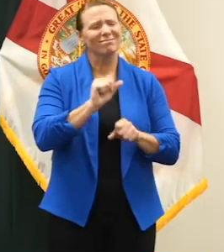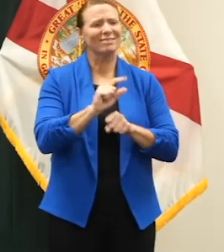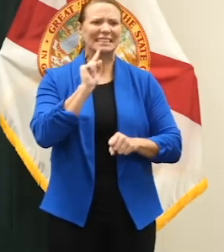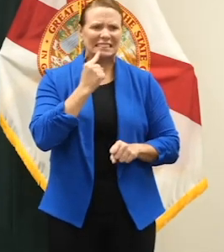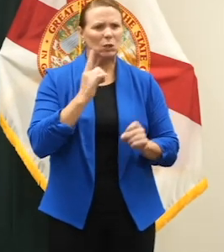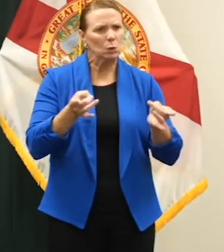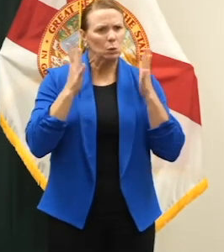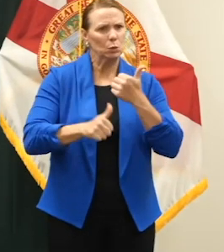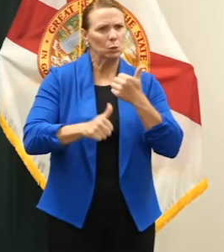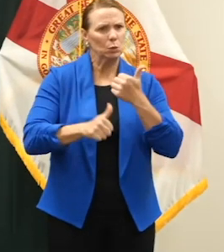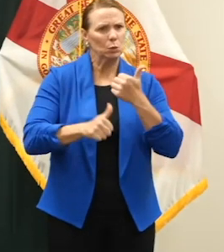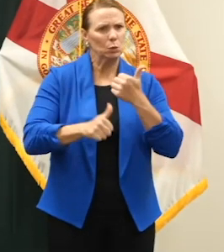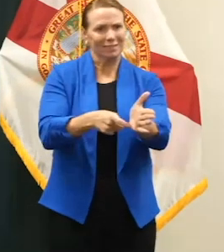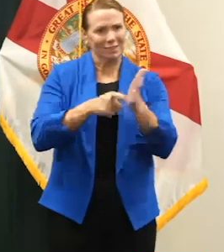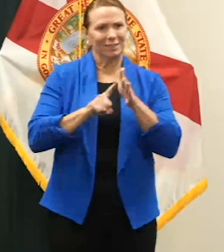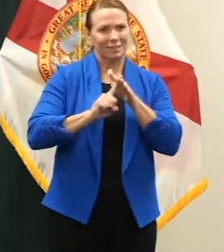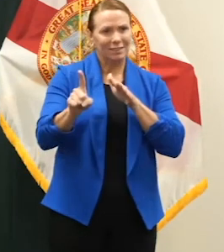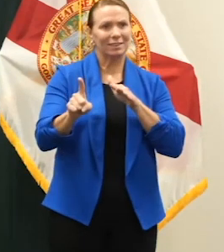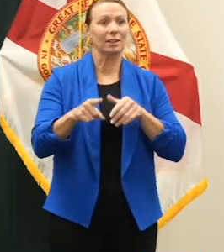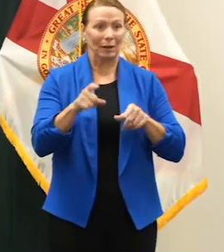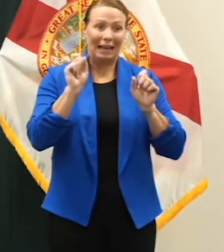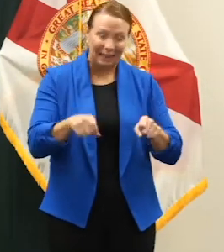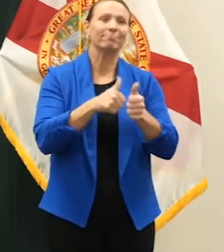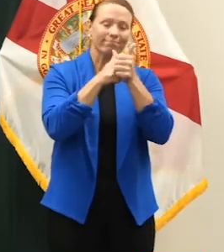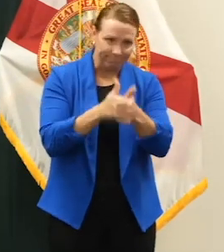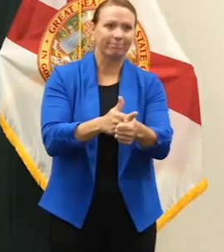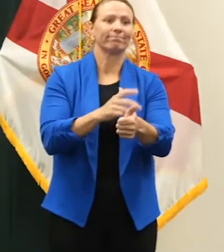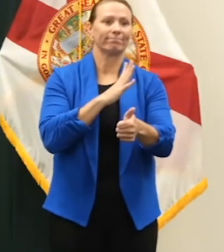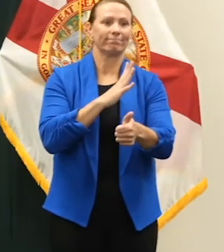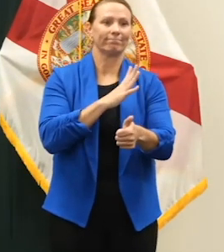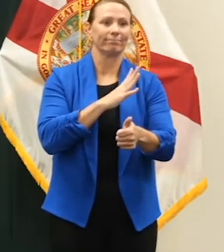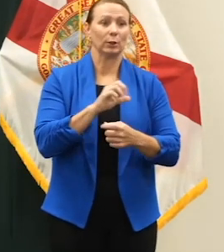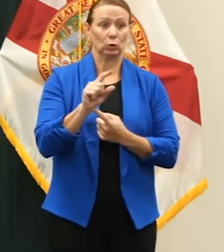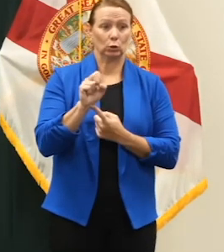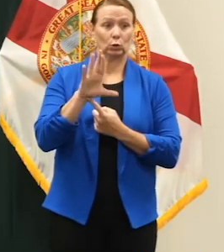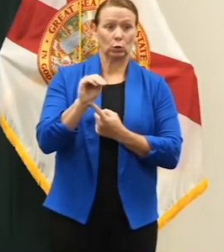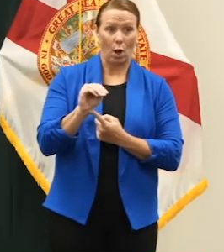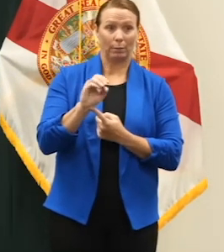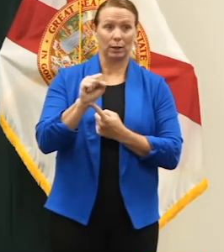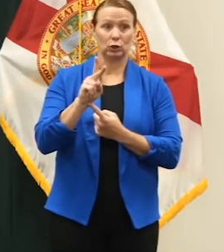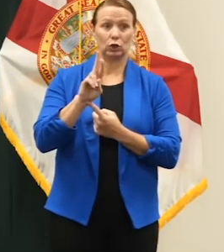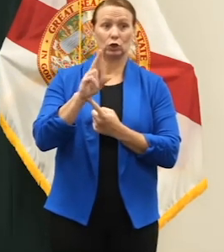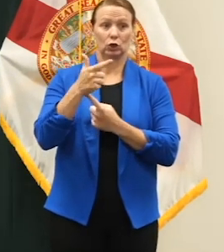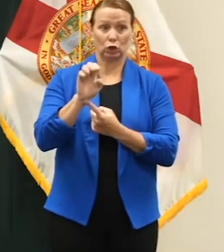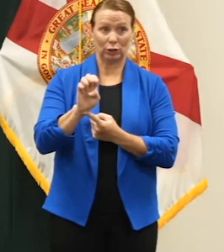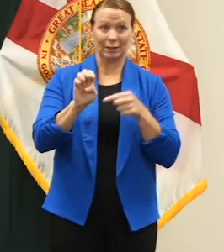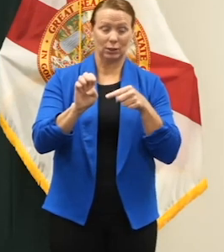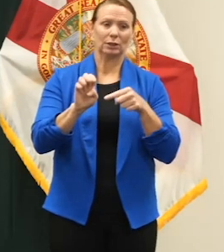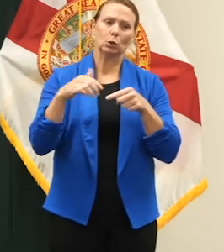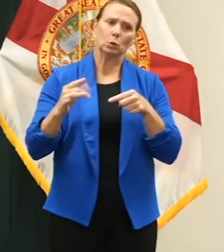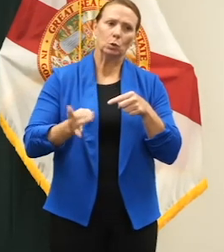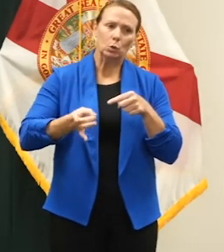mandatory evacuation come out, you need to heed that warning. Storm surge is real, folks. It is the #1 killer. And